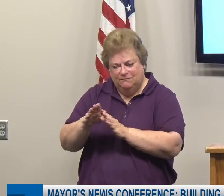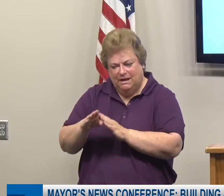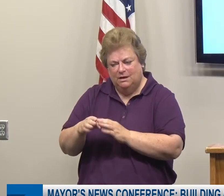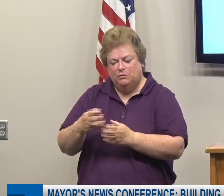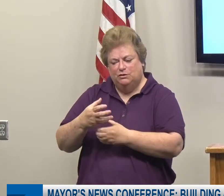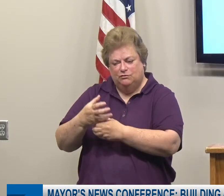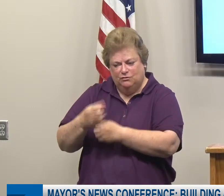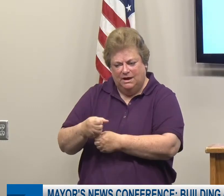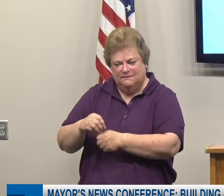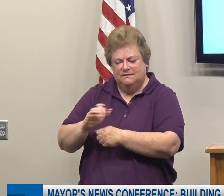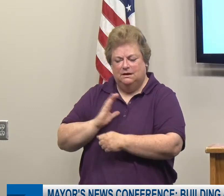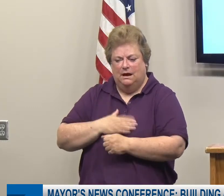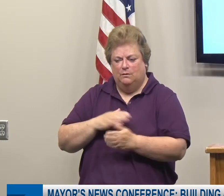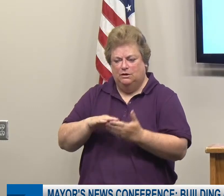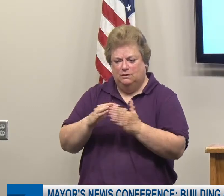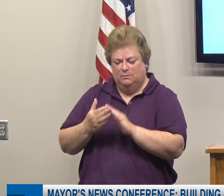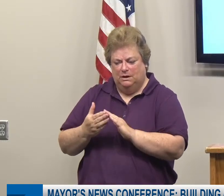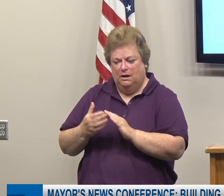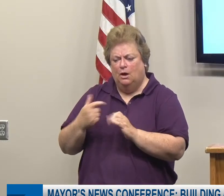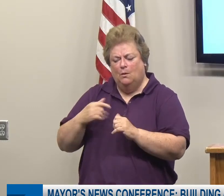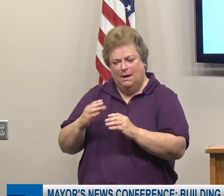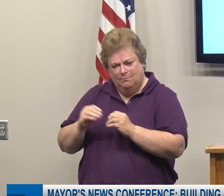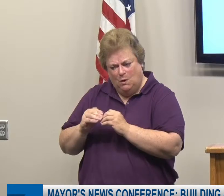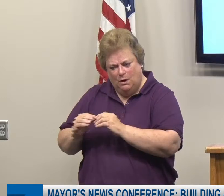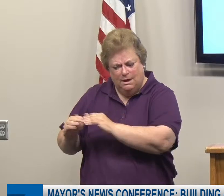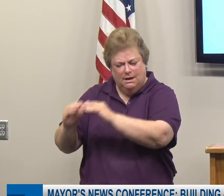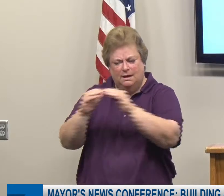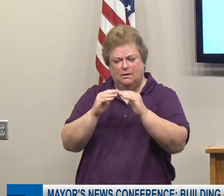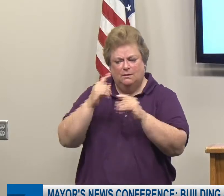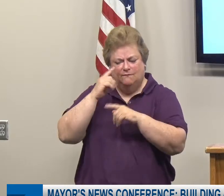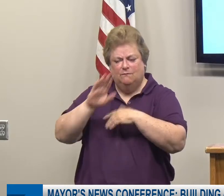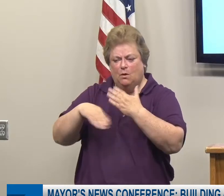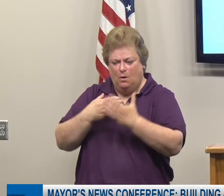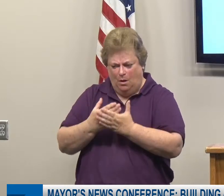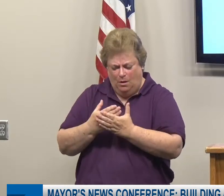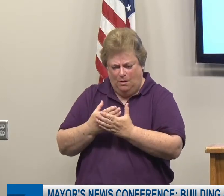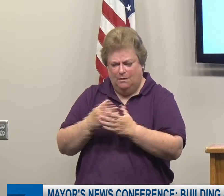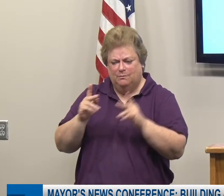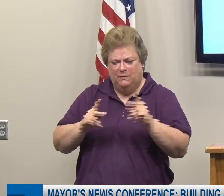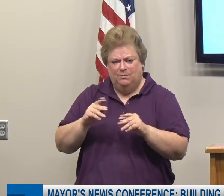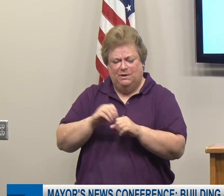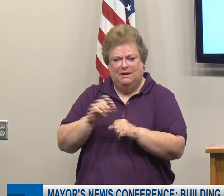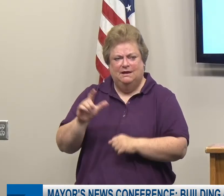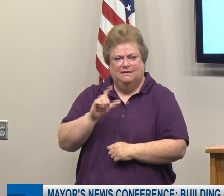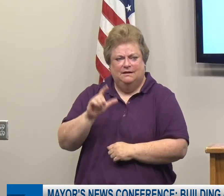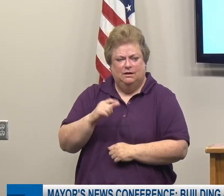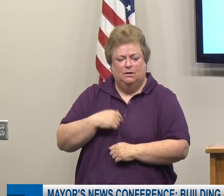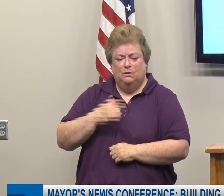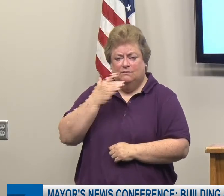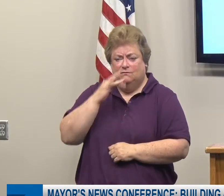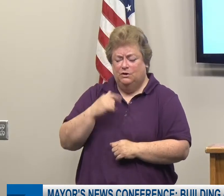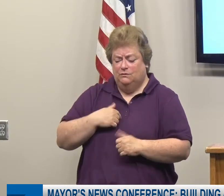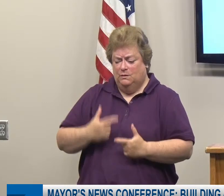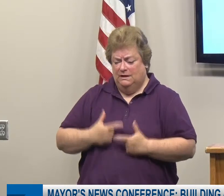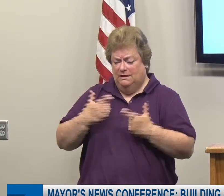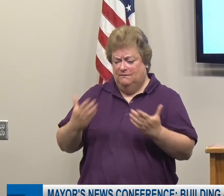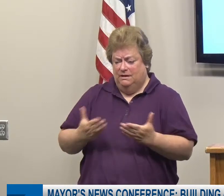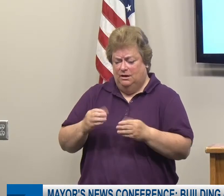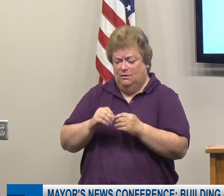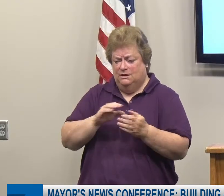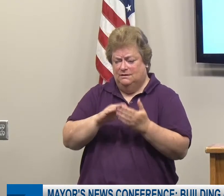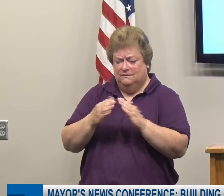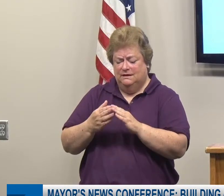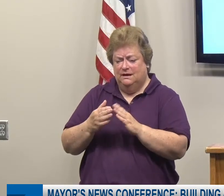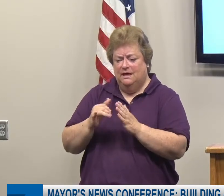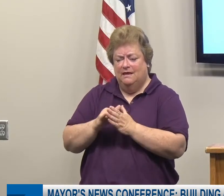and are designed to lead to more equitable outcomes for every resident in policing and beyond. We are fortunate to live in a city where so many are reaching